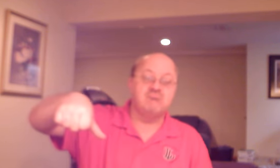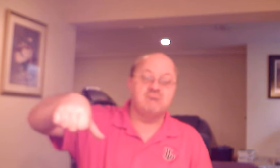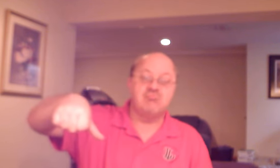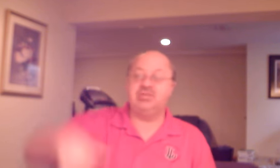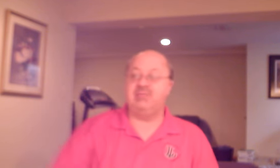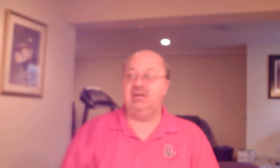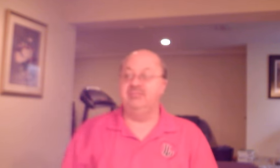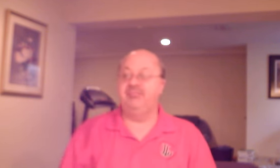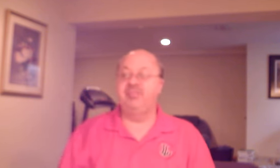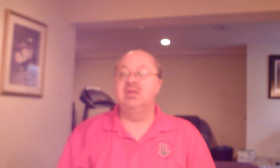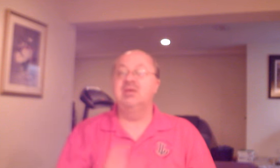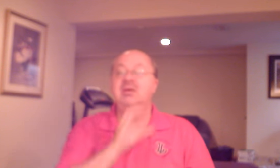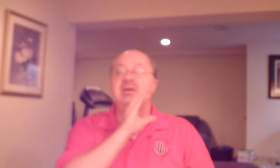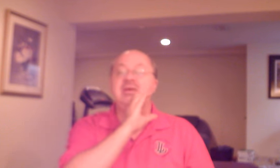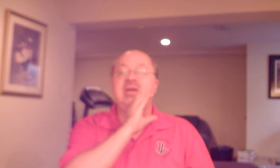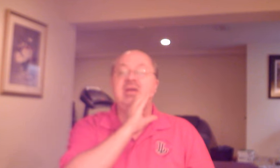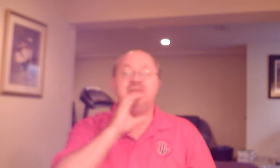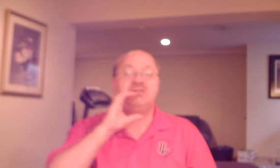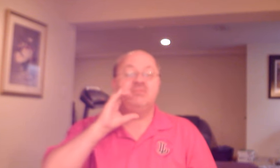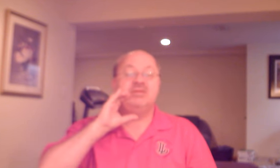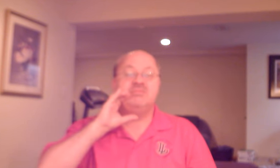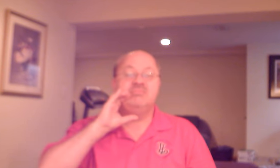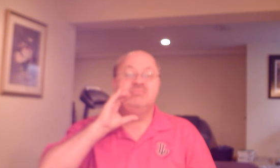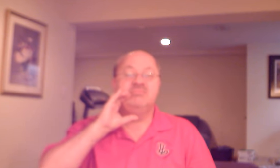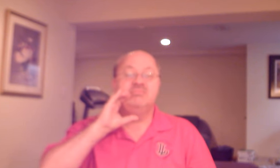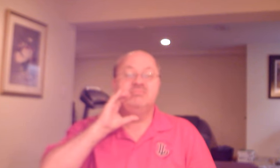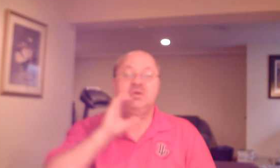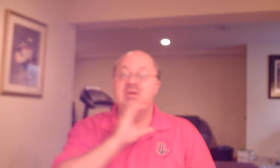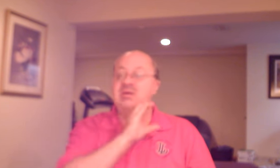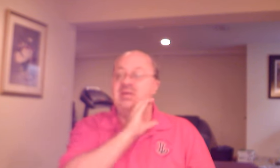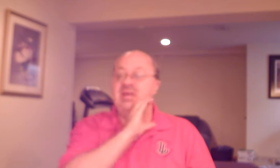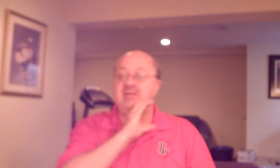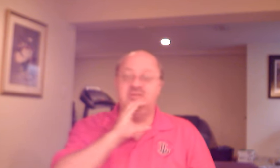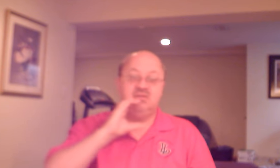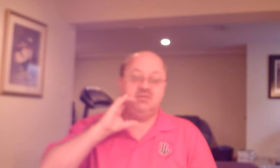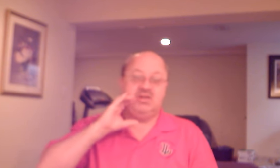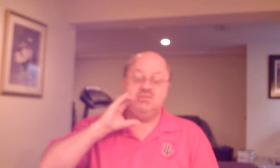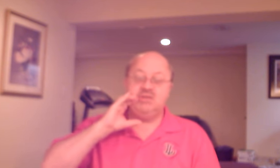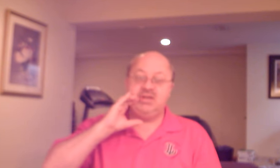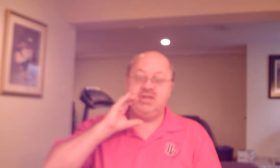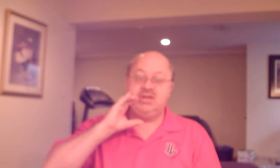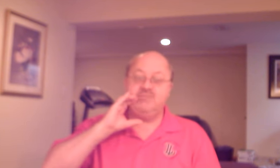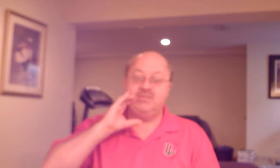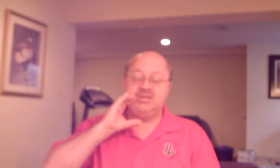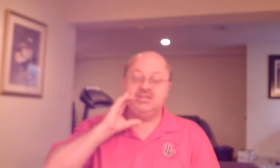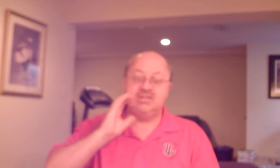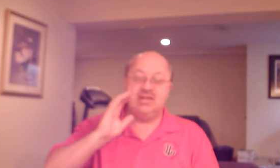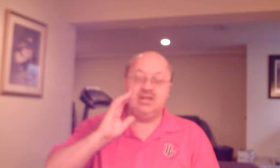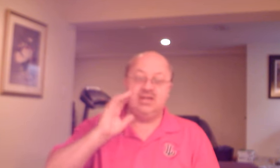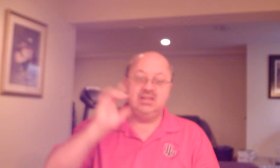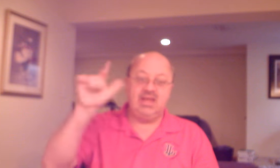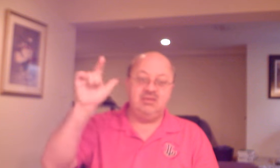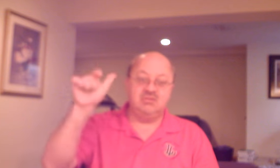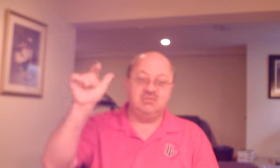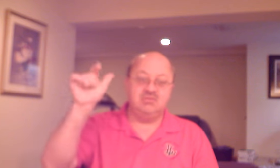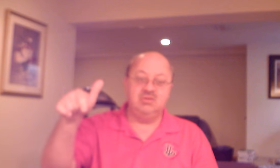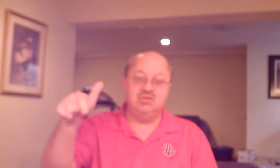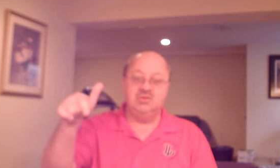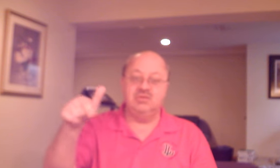Push the button. Cafeteria. Cafeteria. And you want to be careful because later you'll learn that if